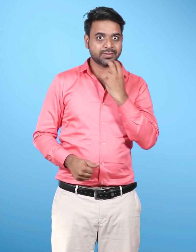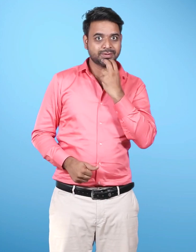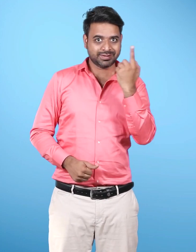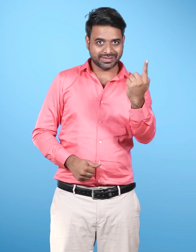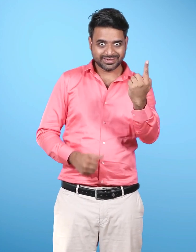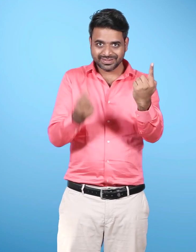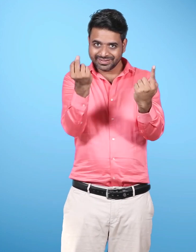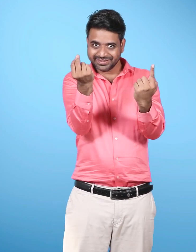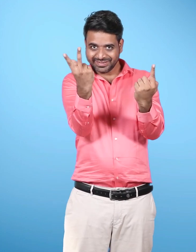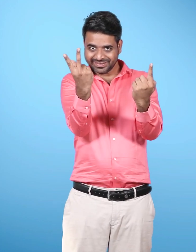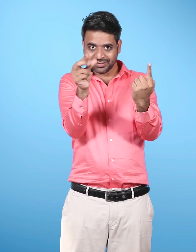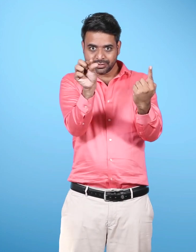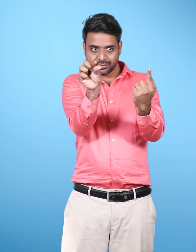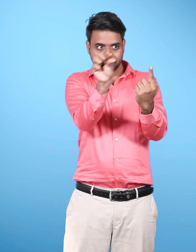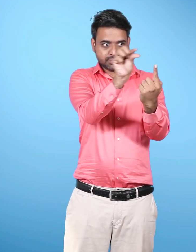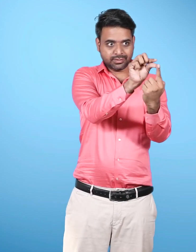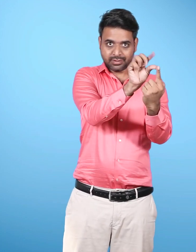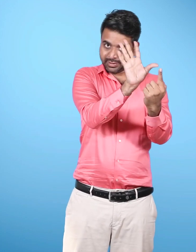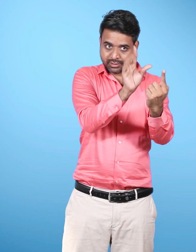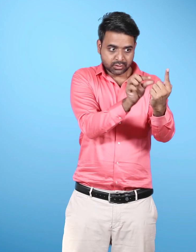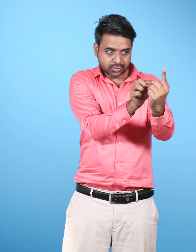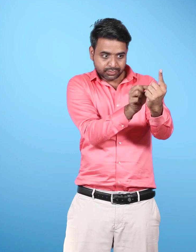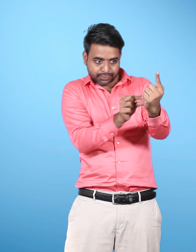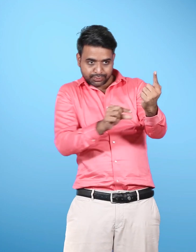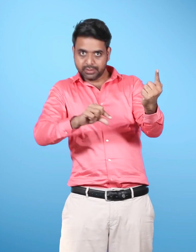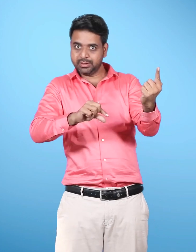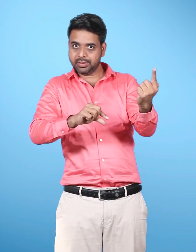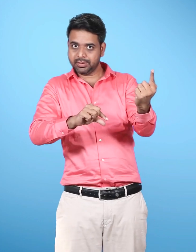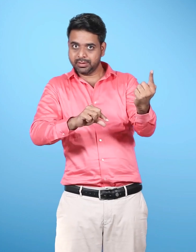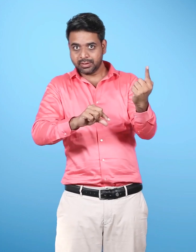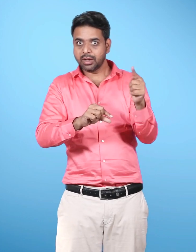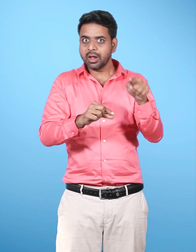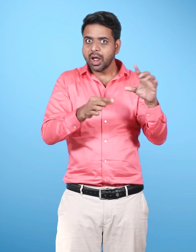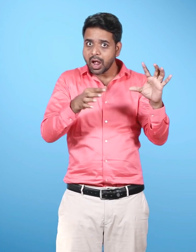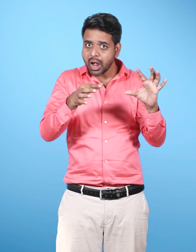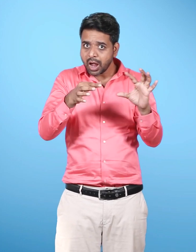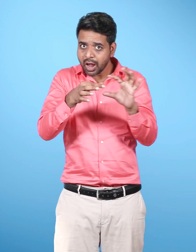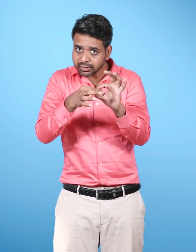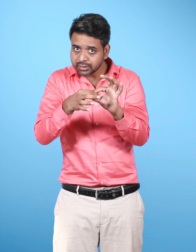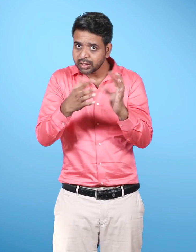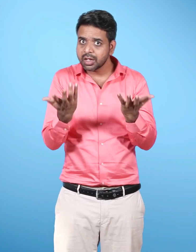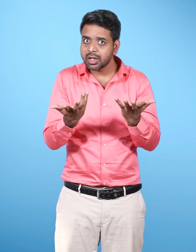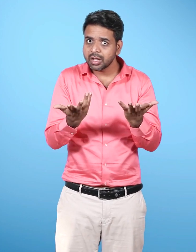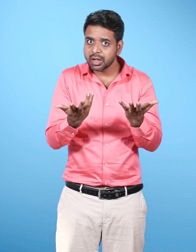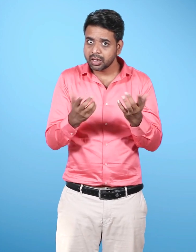Bring the free ends of the two wires close to let them touch each other. Does the bulb light up?